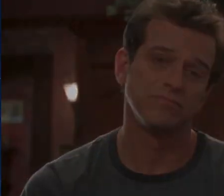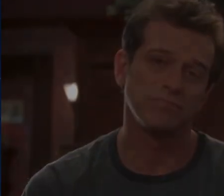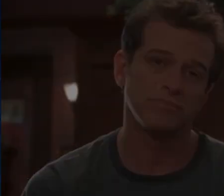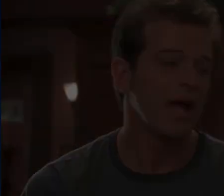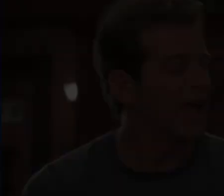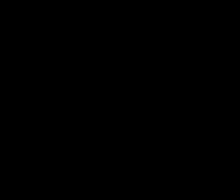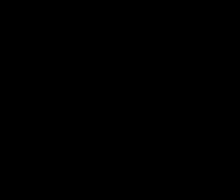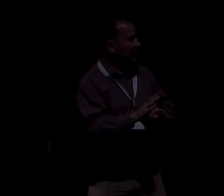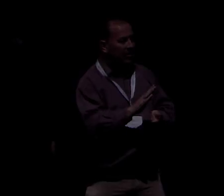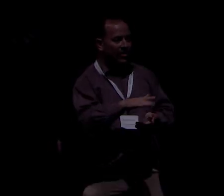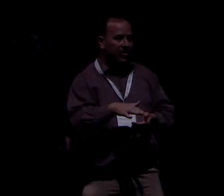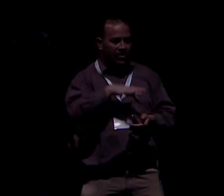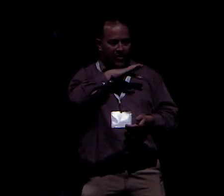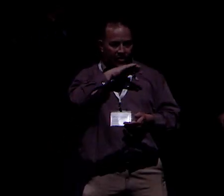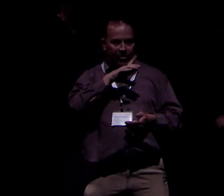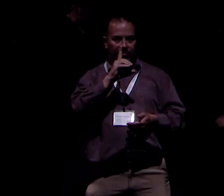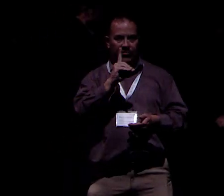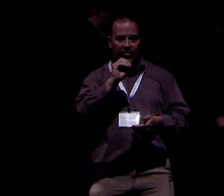dirty dopers.